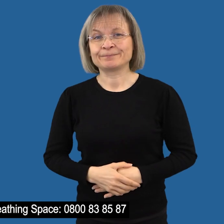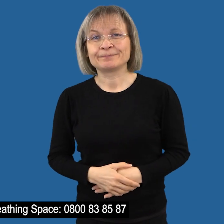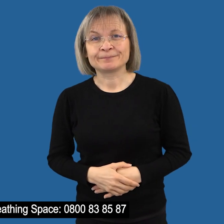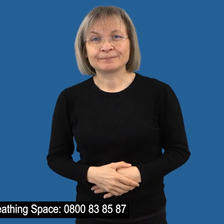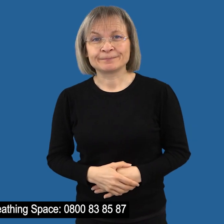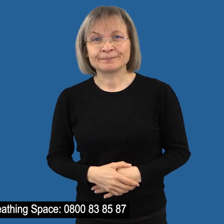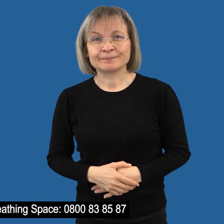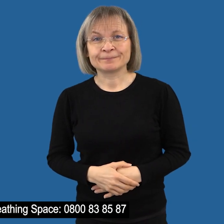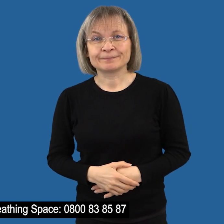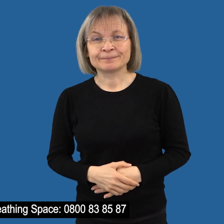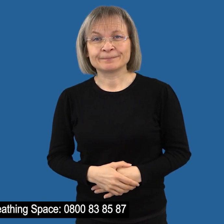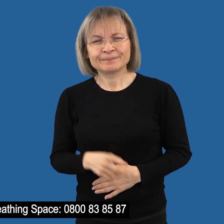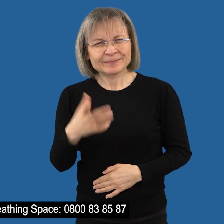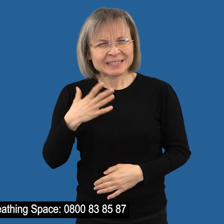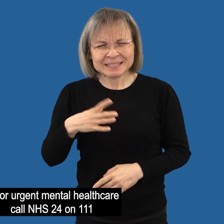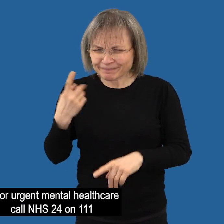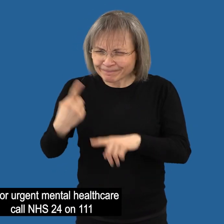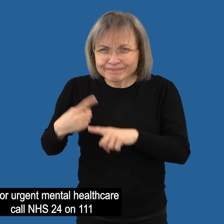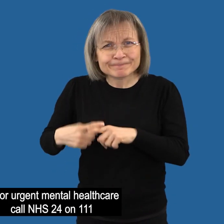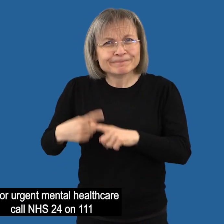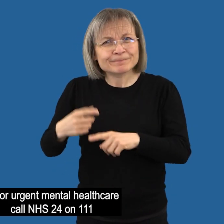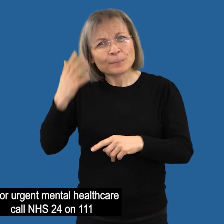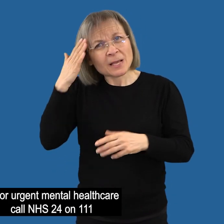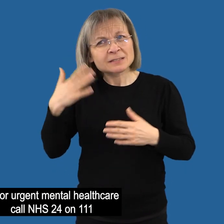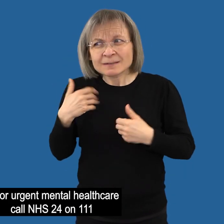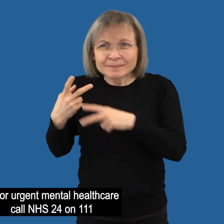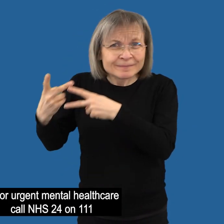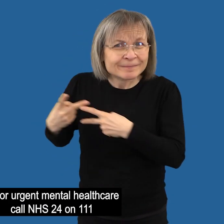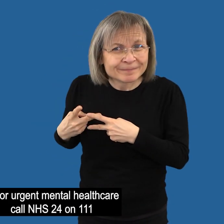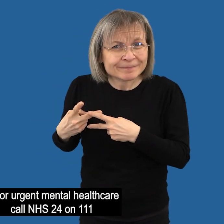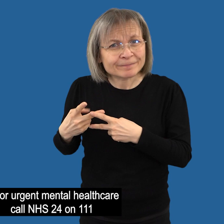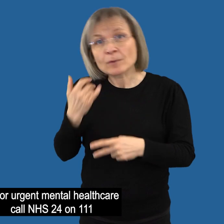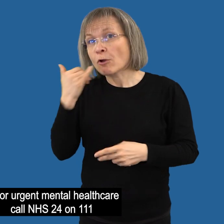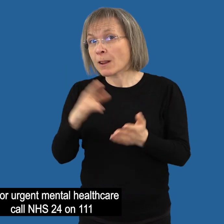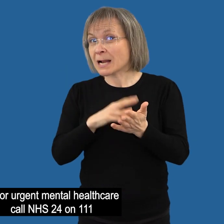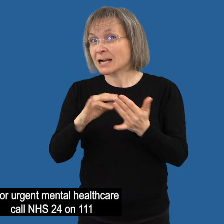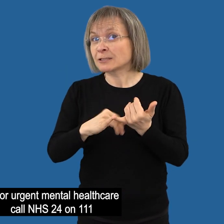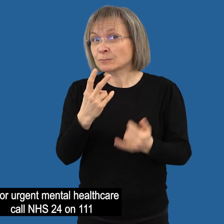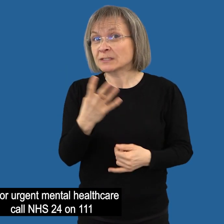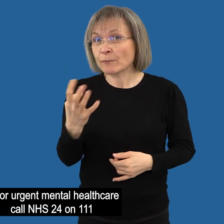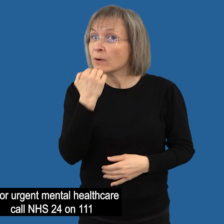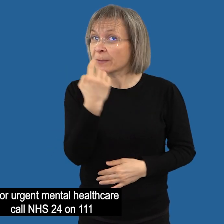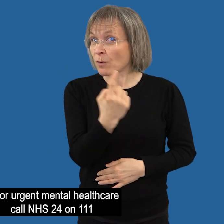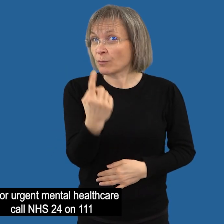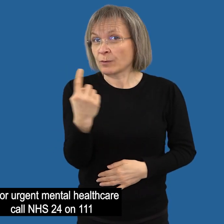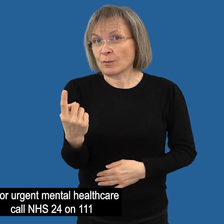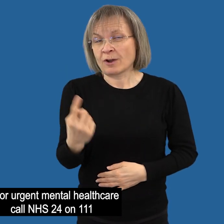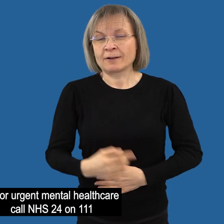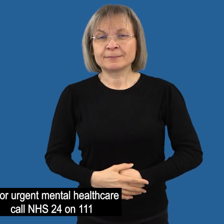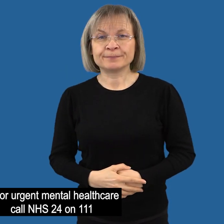0800 83 85 87. For urgent mental health care, call NHS 24